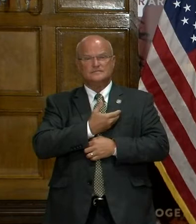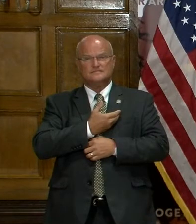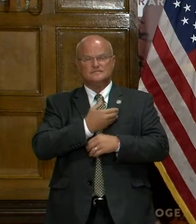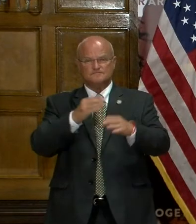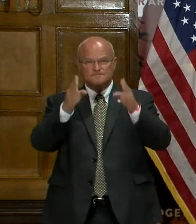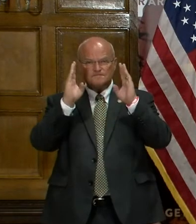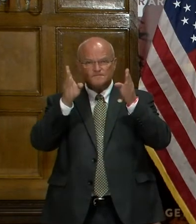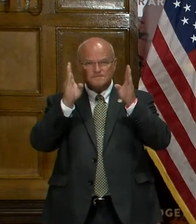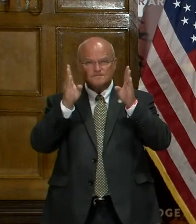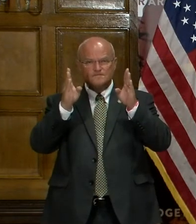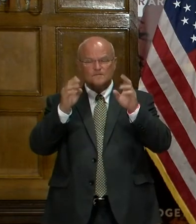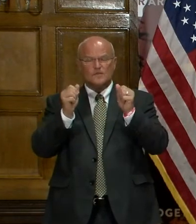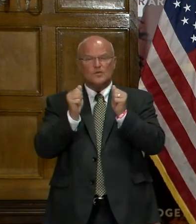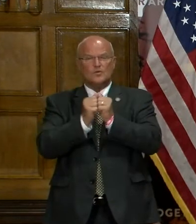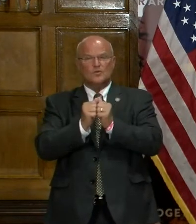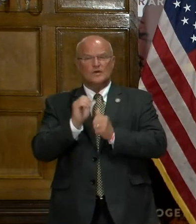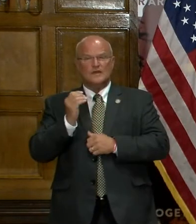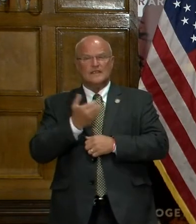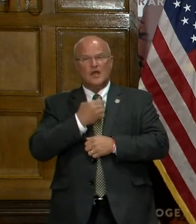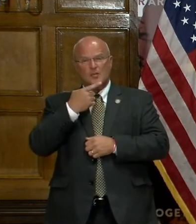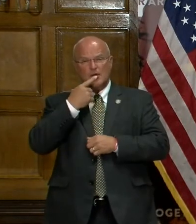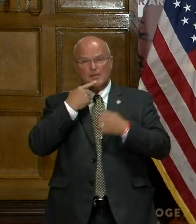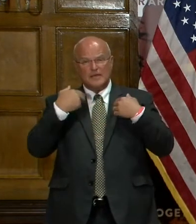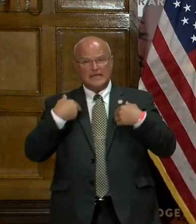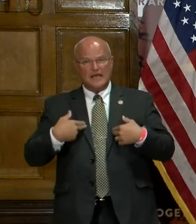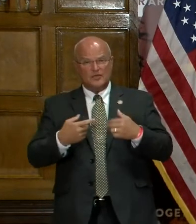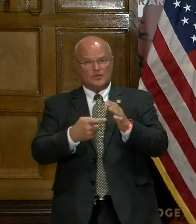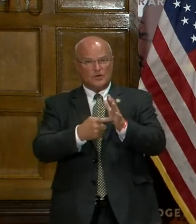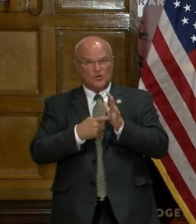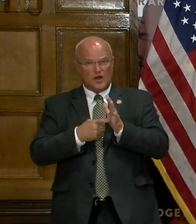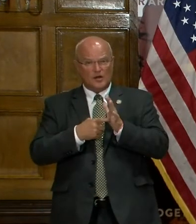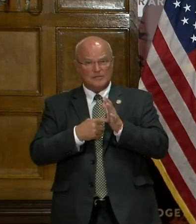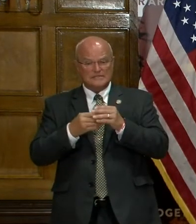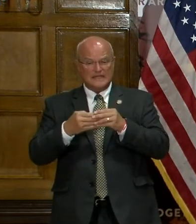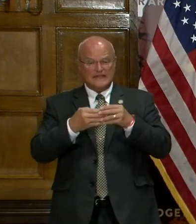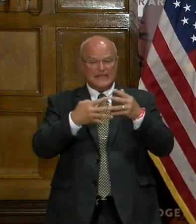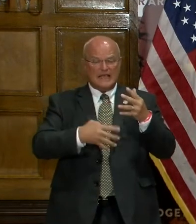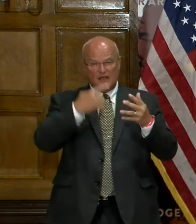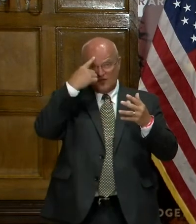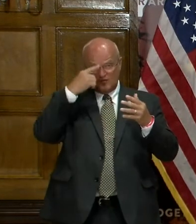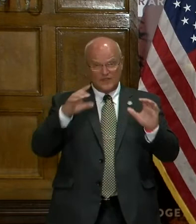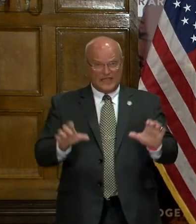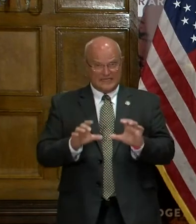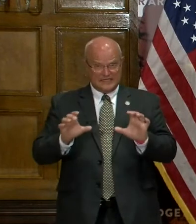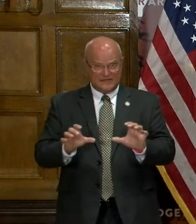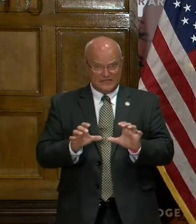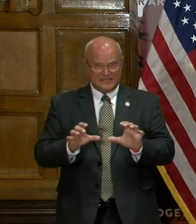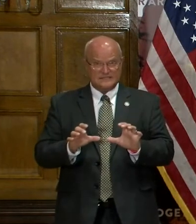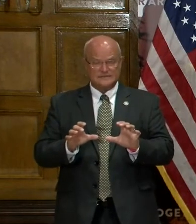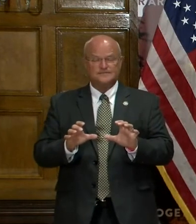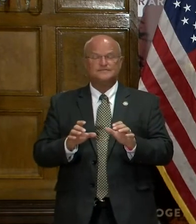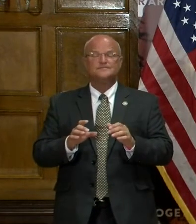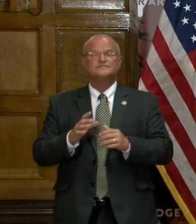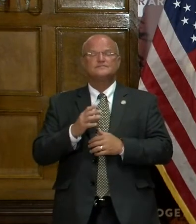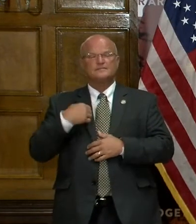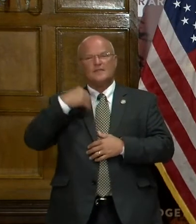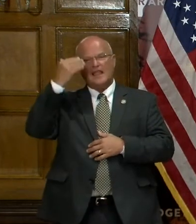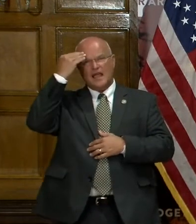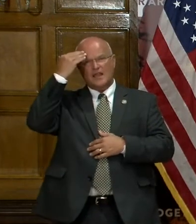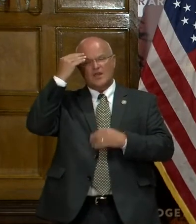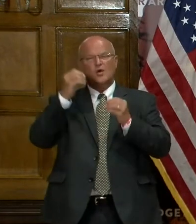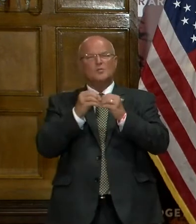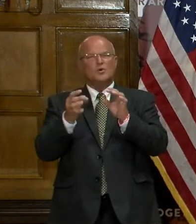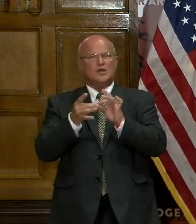discipline in terms of our public health requirements and the guidelines for these activities. And I know there'll be